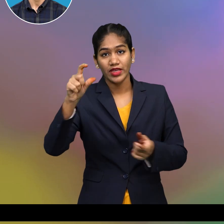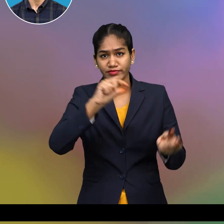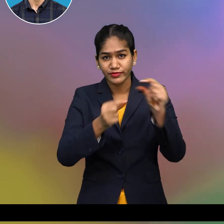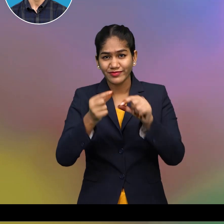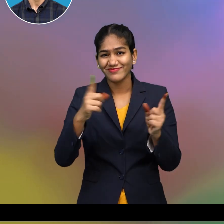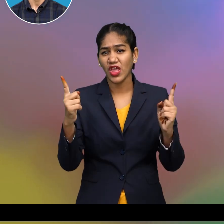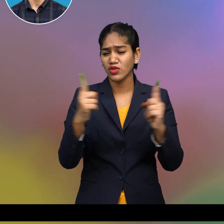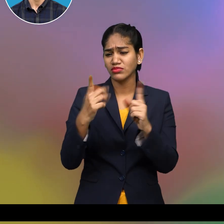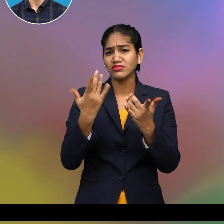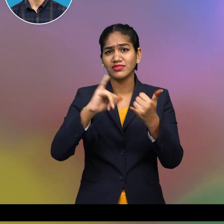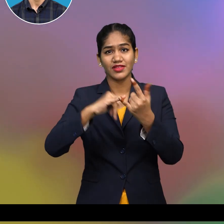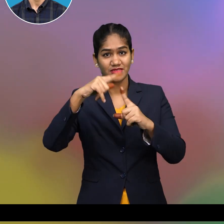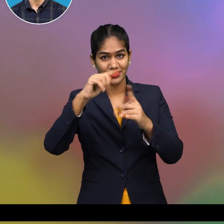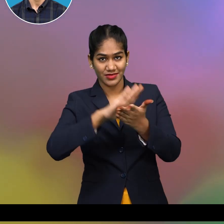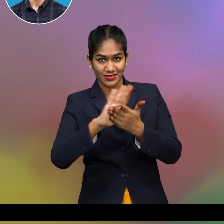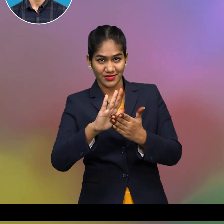STH.